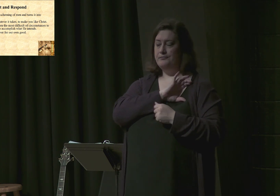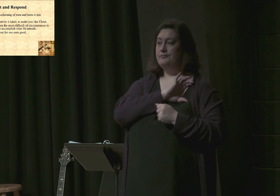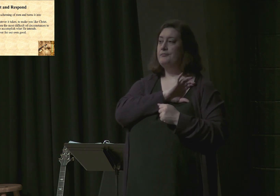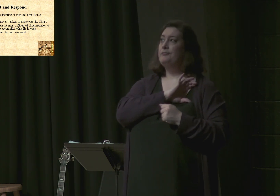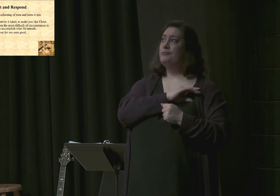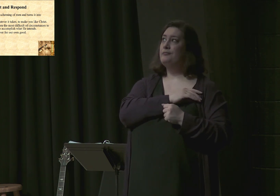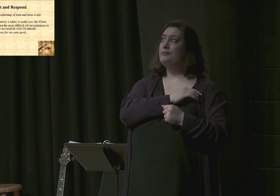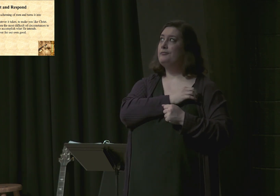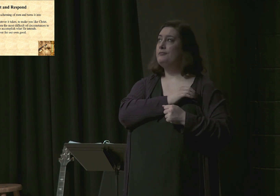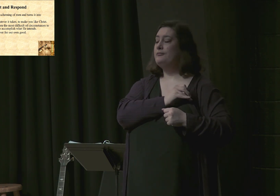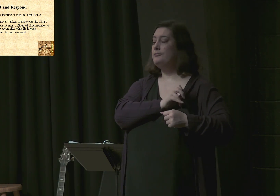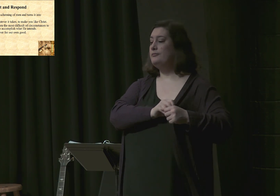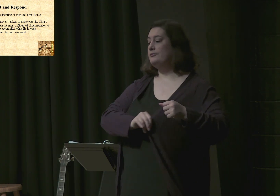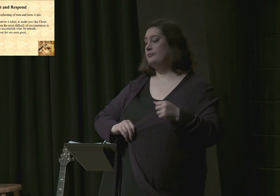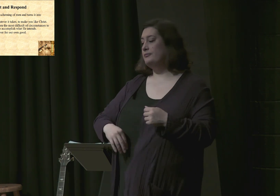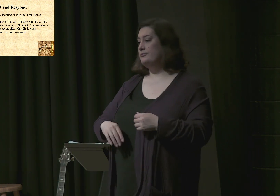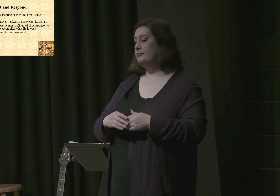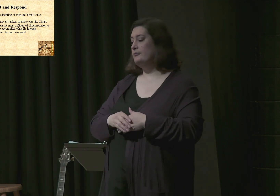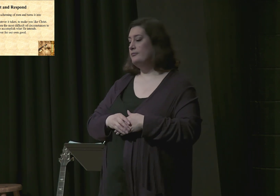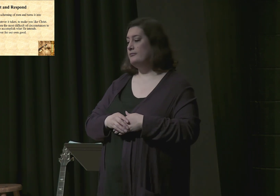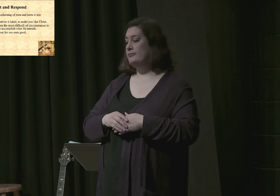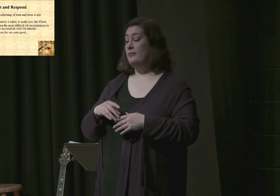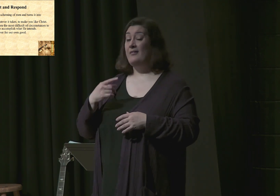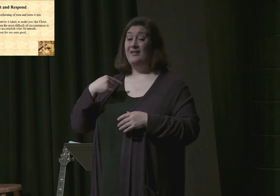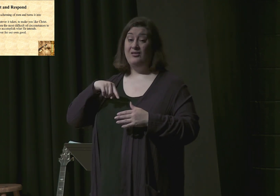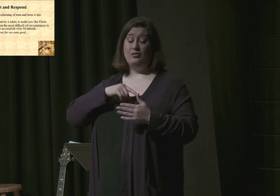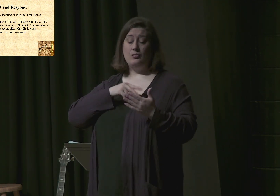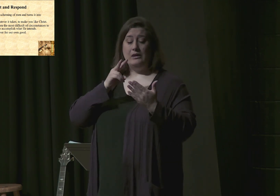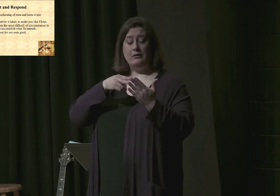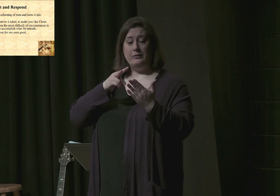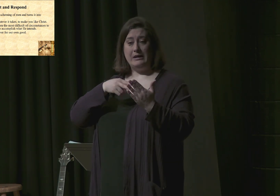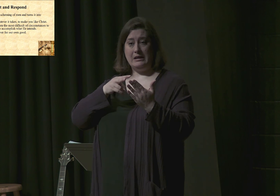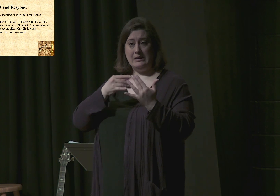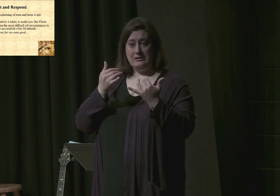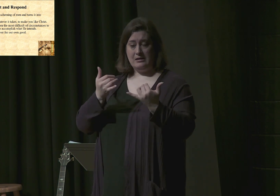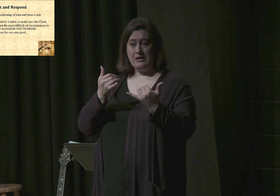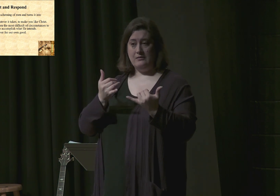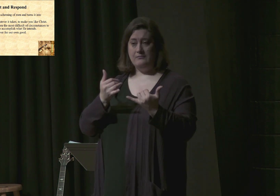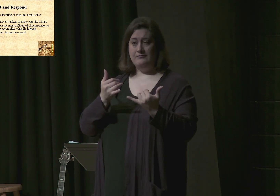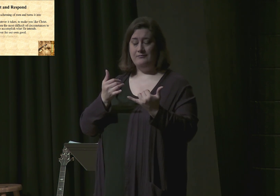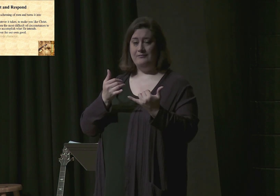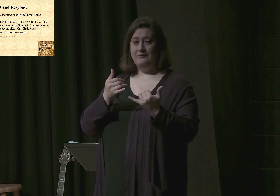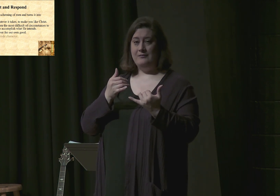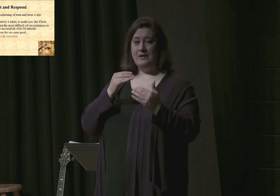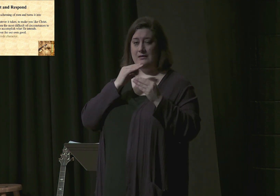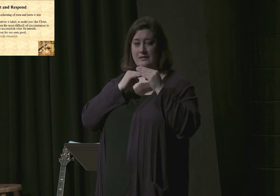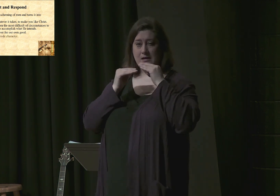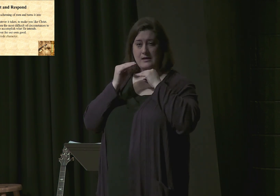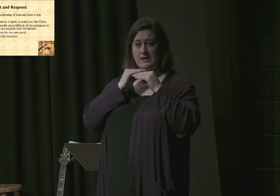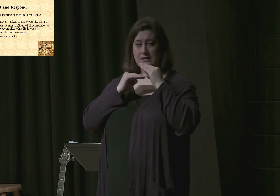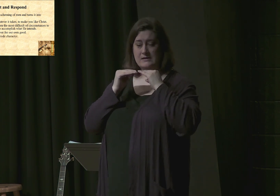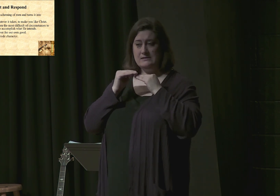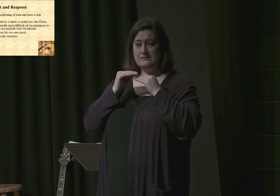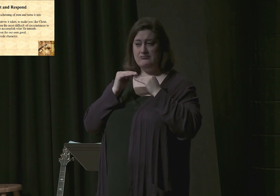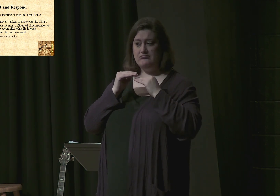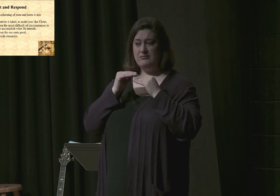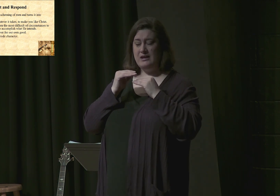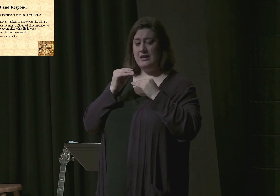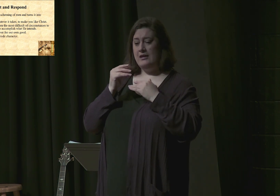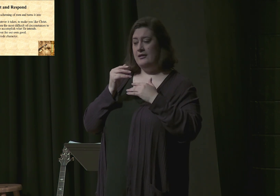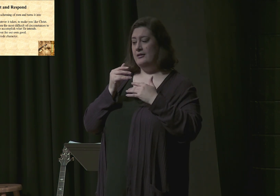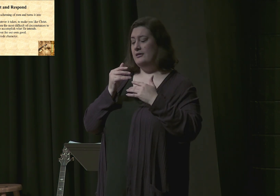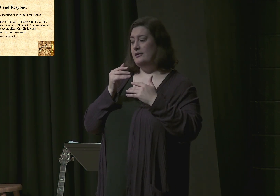It is very clear and easy to see that deceit and dishonesty corrode